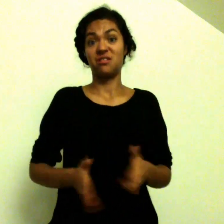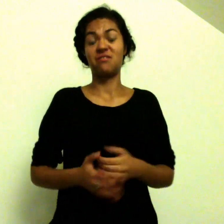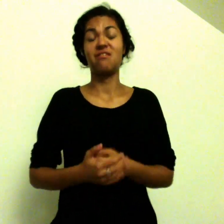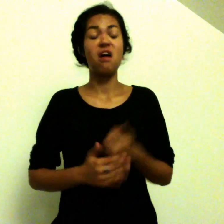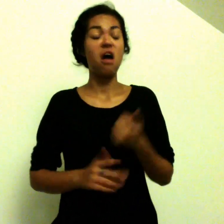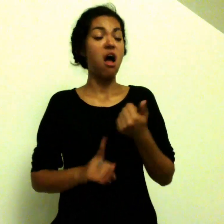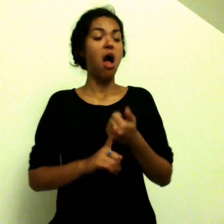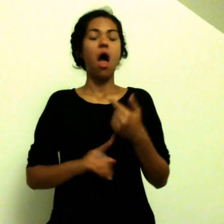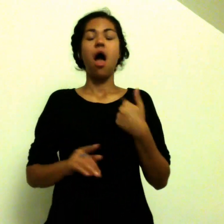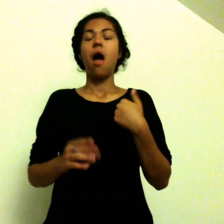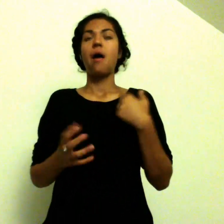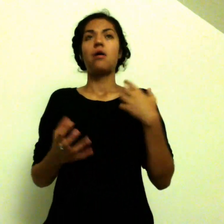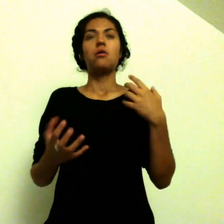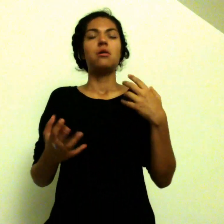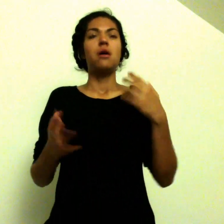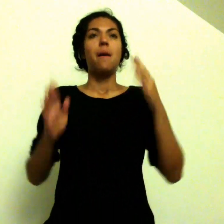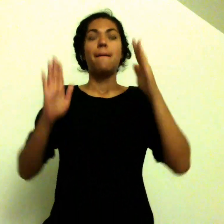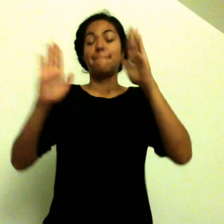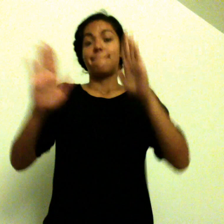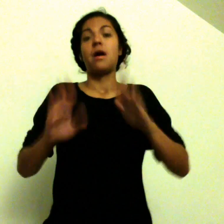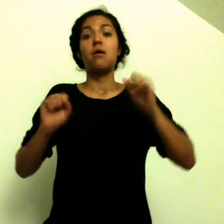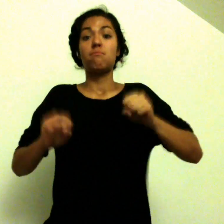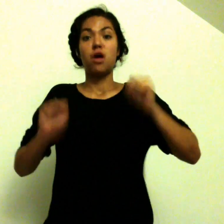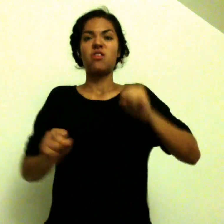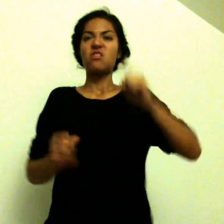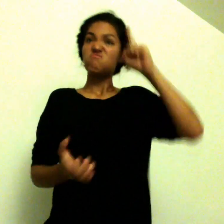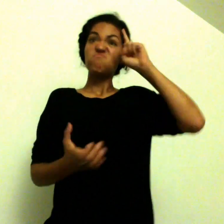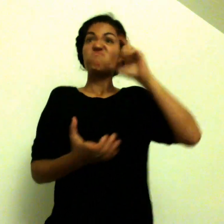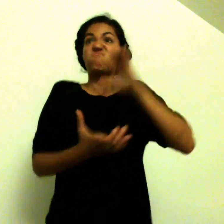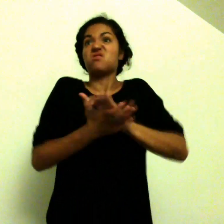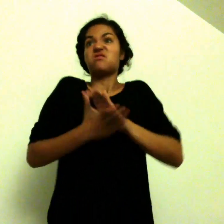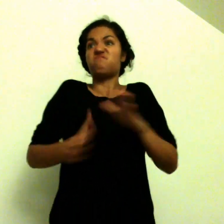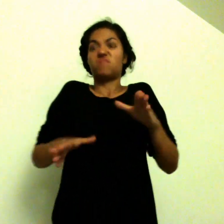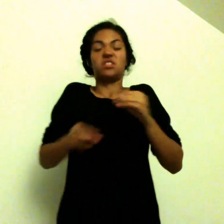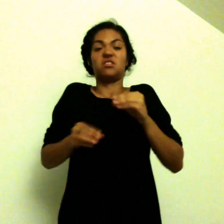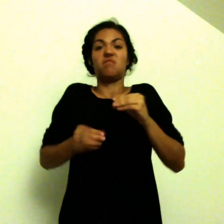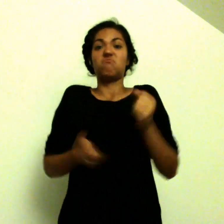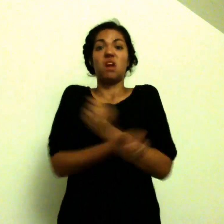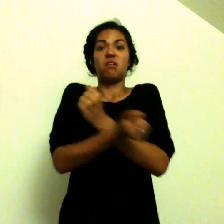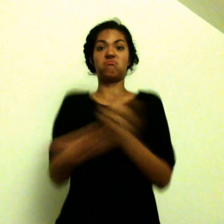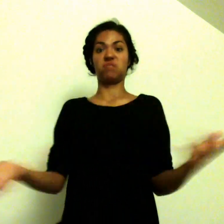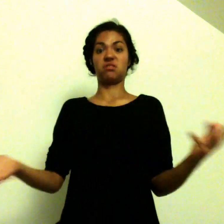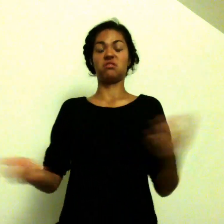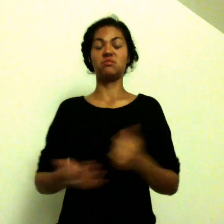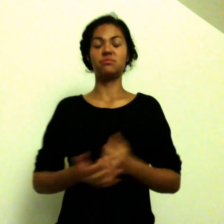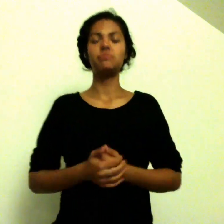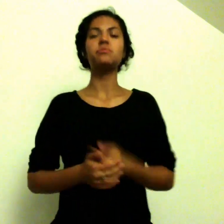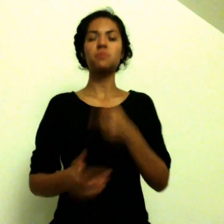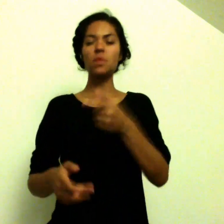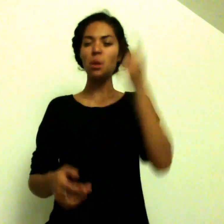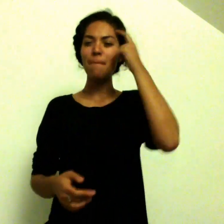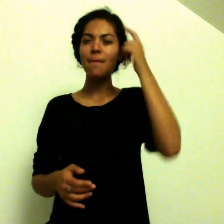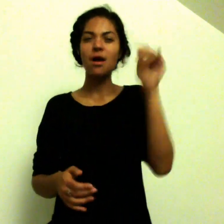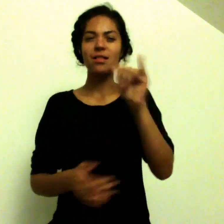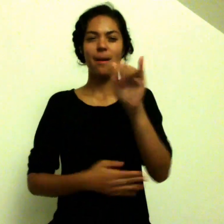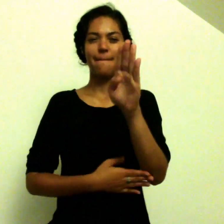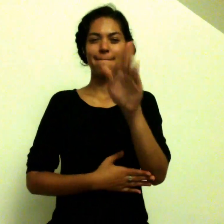has almost like a blank slate, a tabula rasa as they call it, an open slate on which you can write